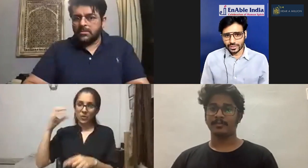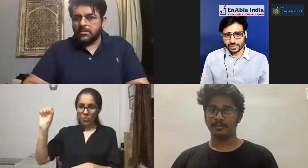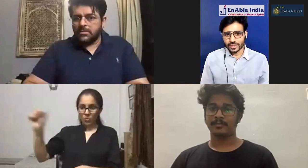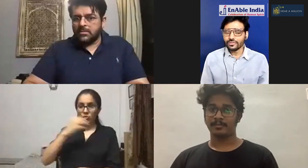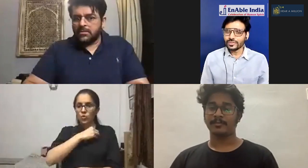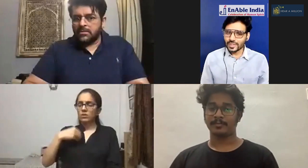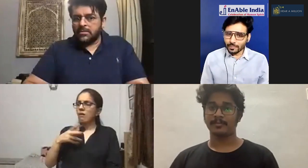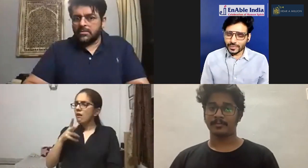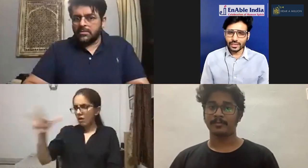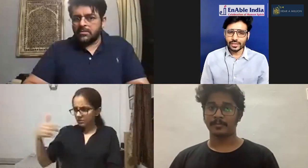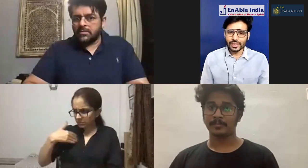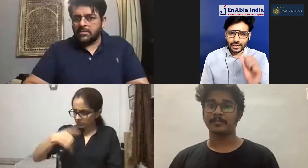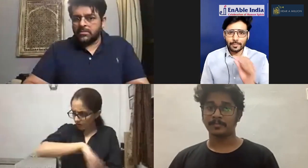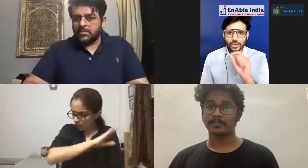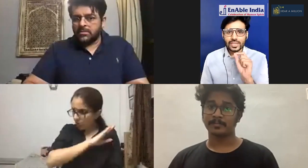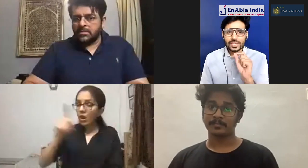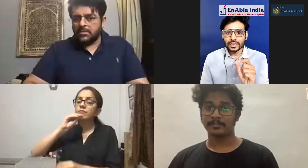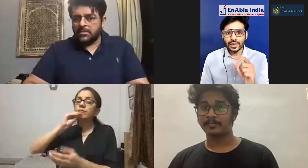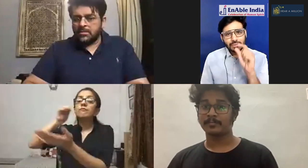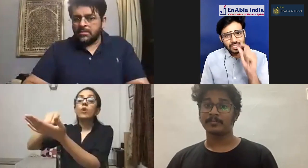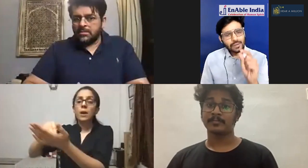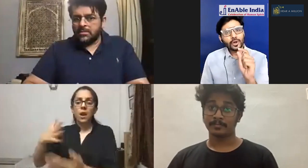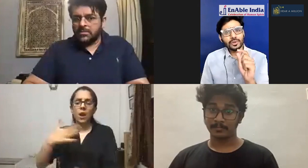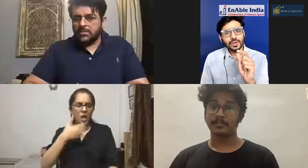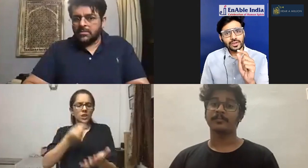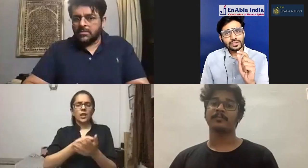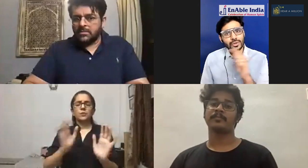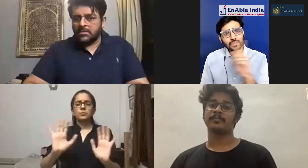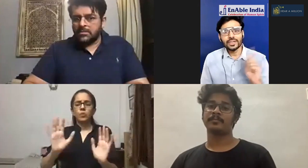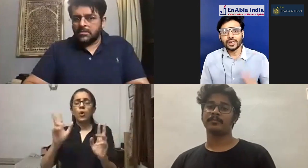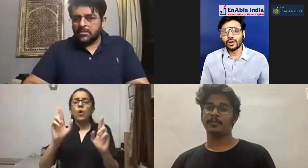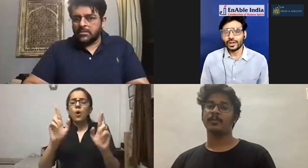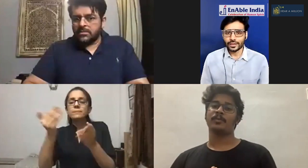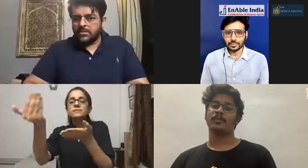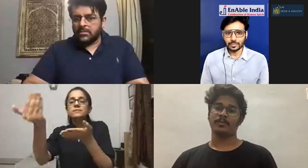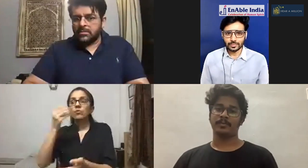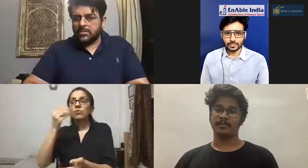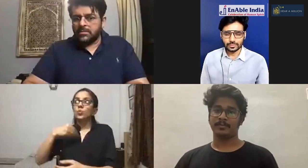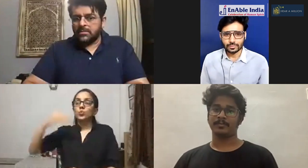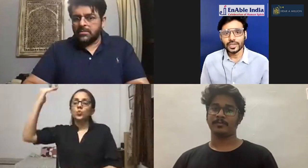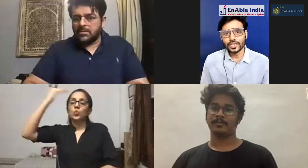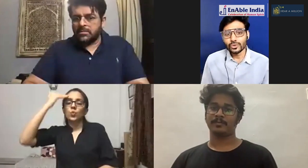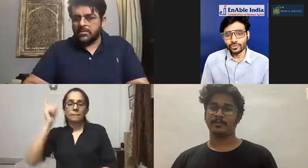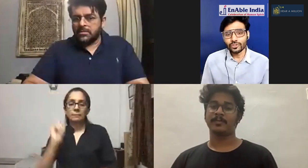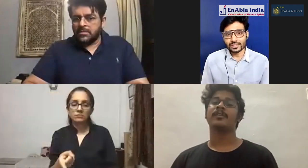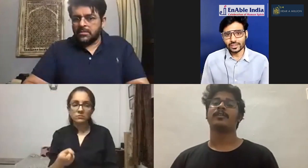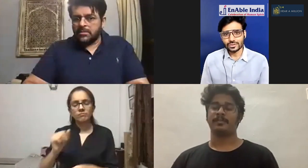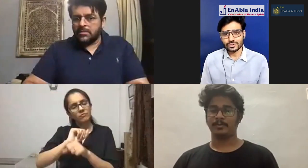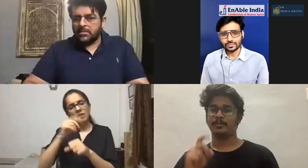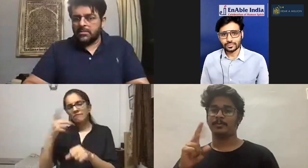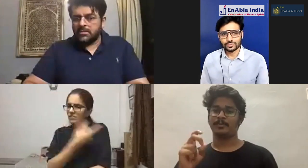knows that if something little, I'm not saying heart attack, if some problem occurs, you can immediately contact him. But he should go for